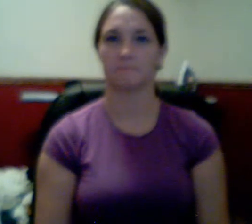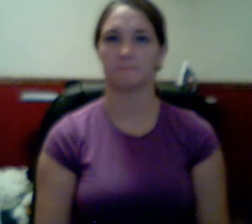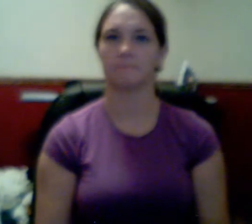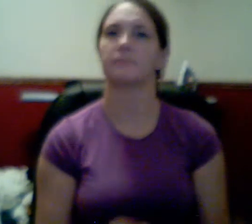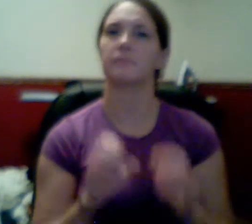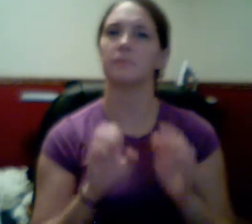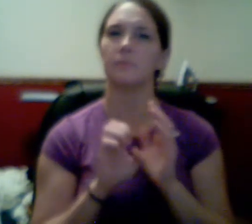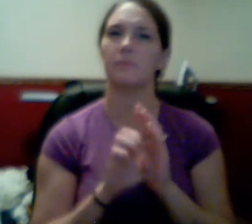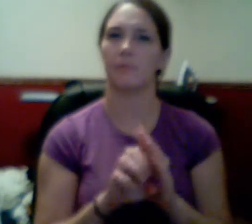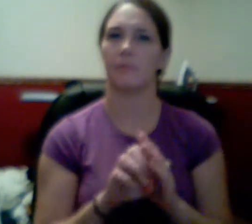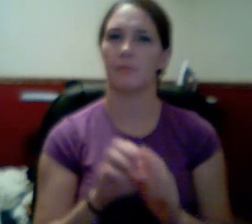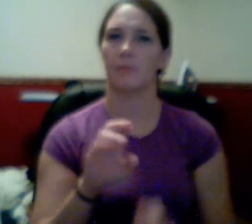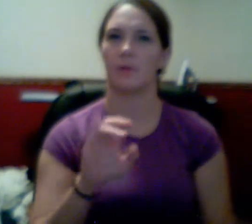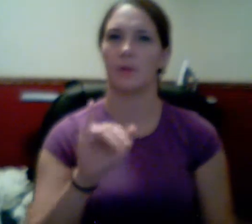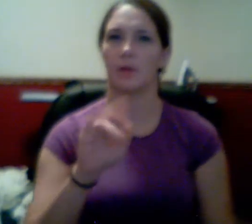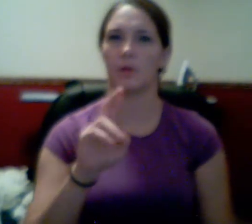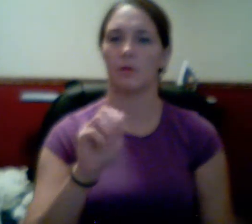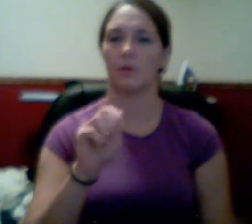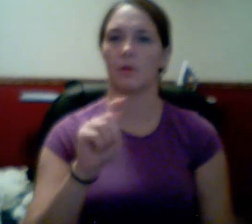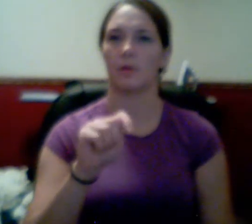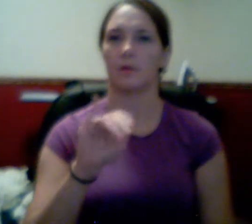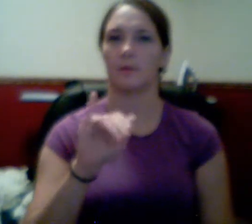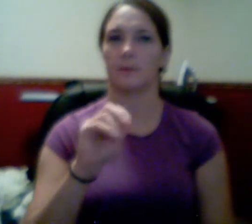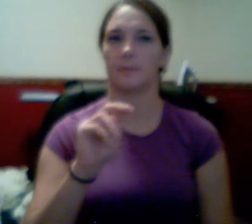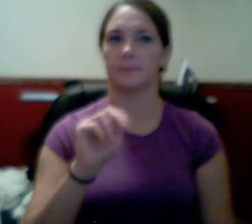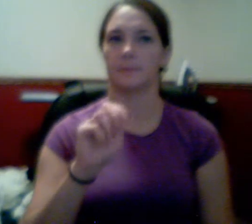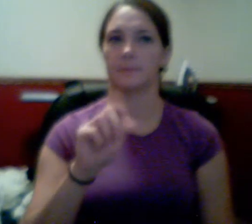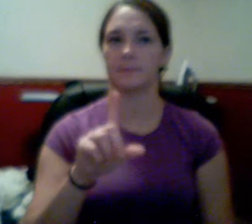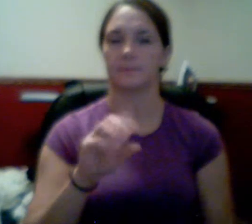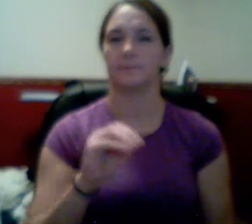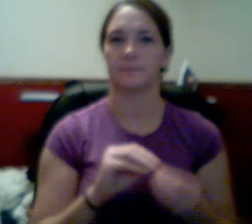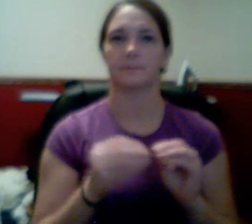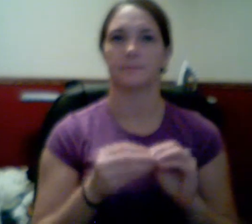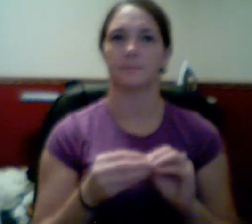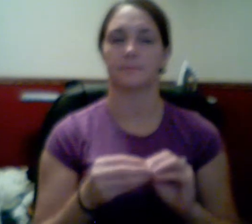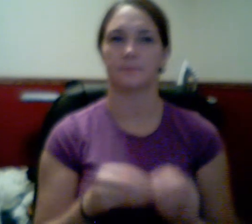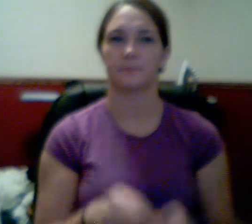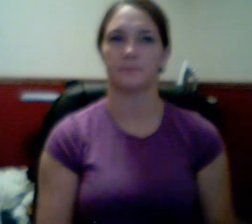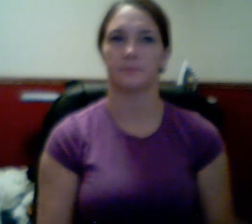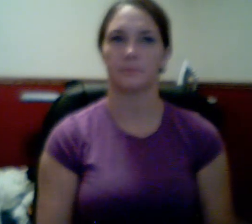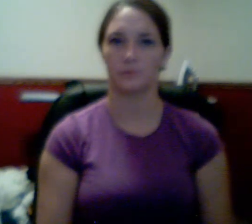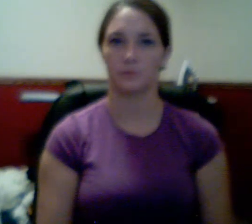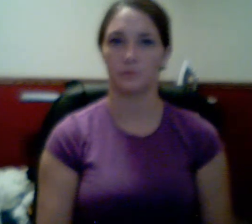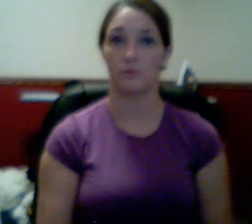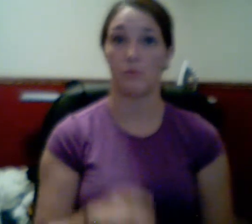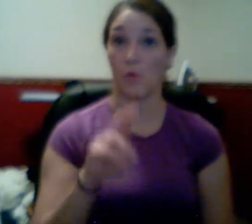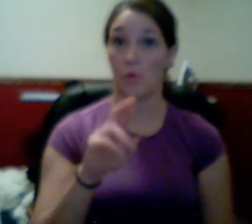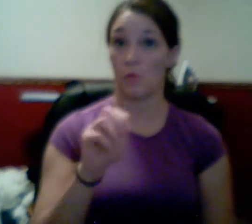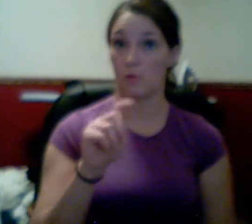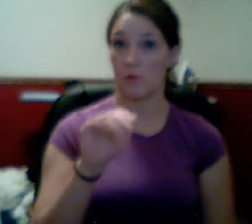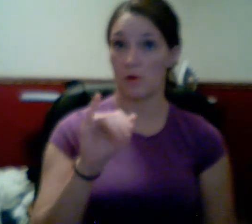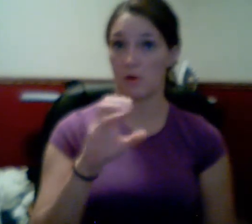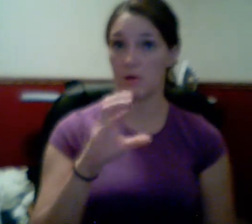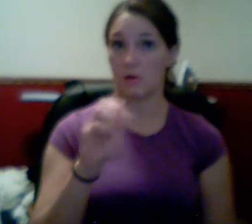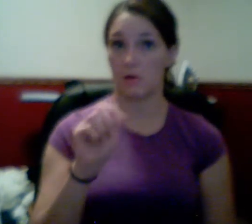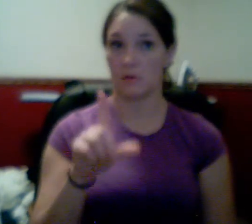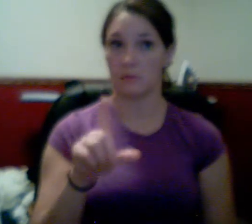irrational number? Well, if you've encountered what I call radicals, like square roots, cube